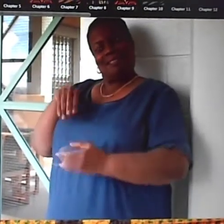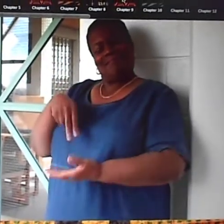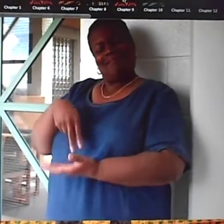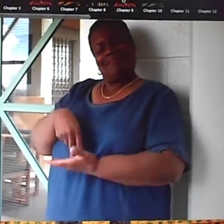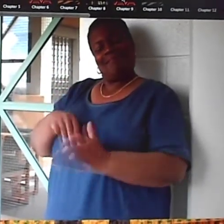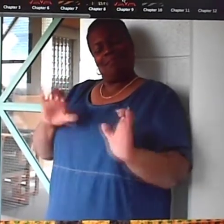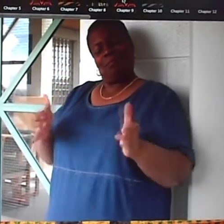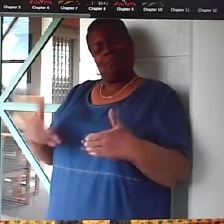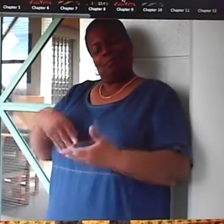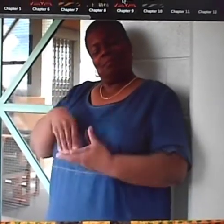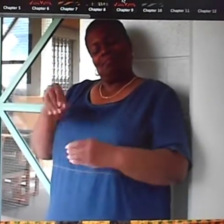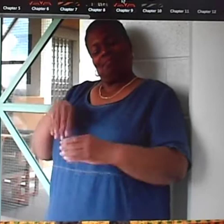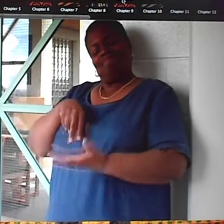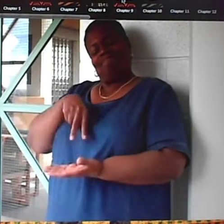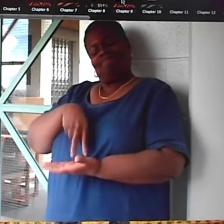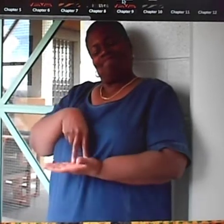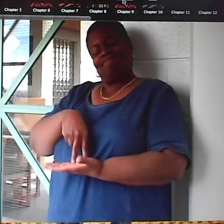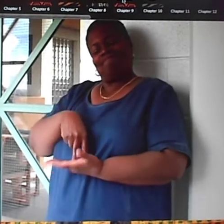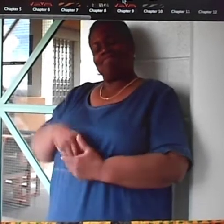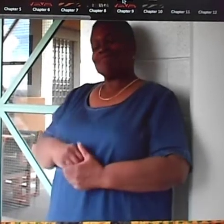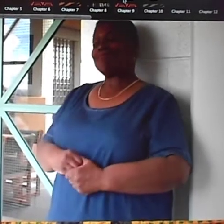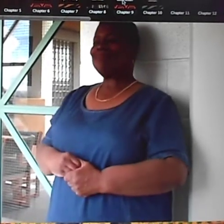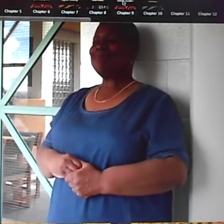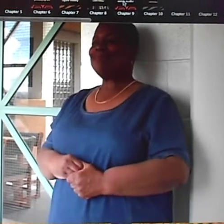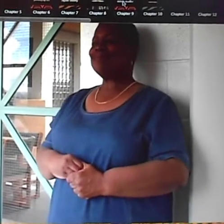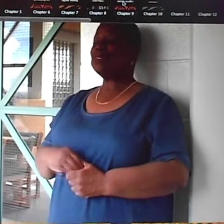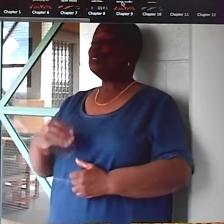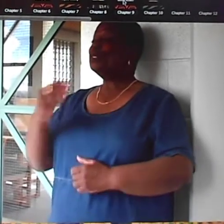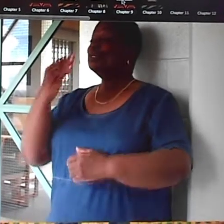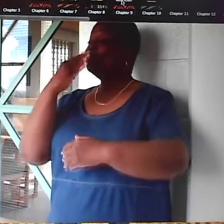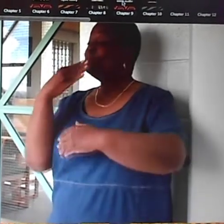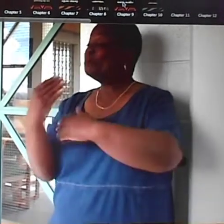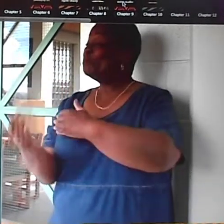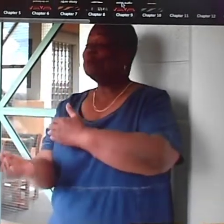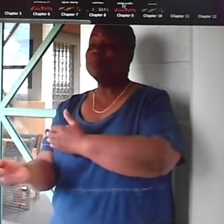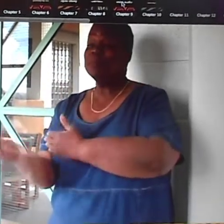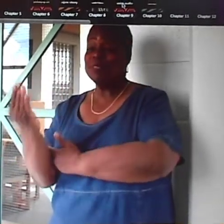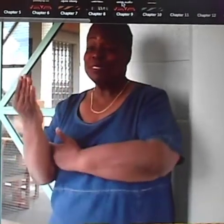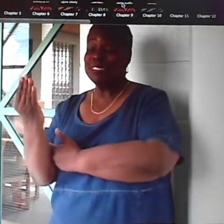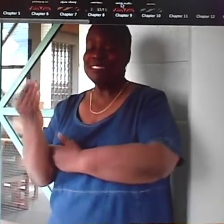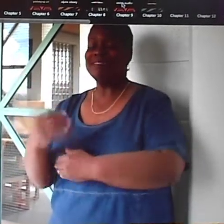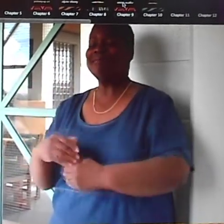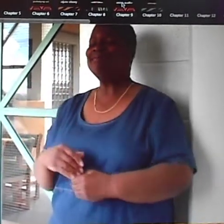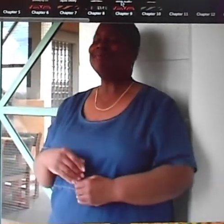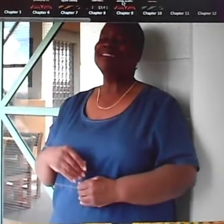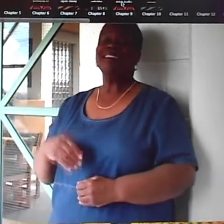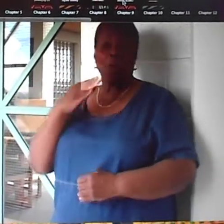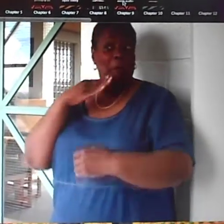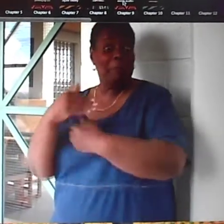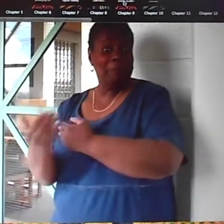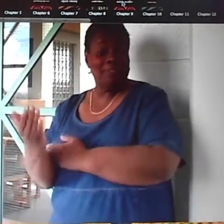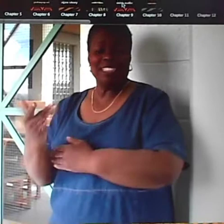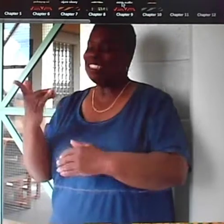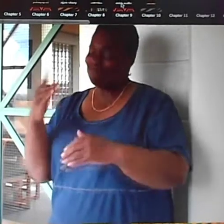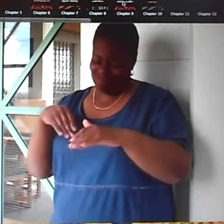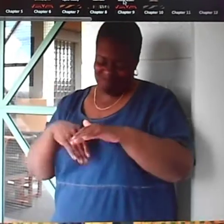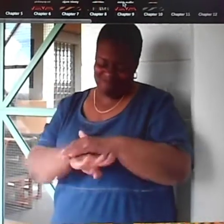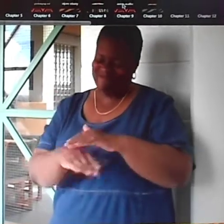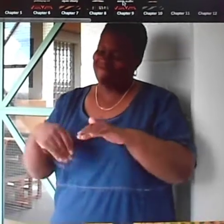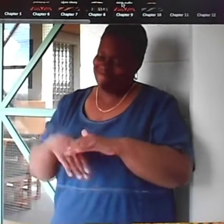teacher usually stood in front of the door. And as the students came in, she'll say, good morning. And then